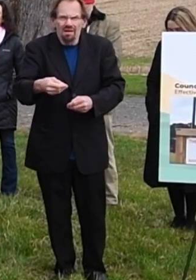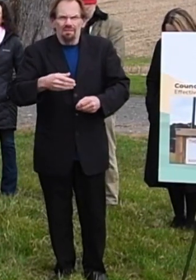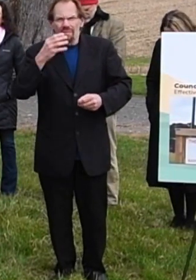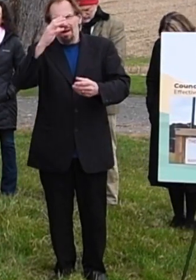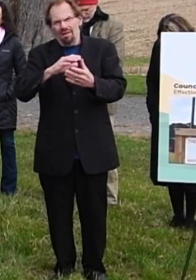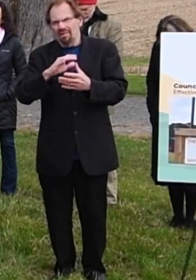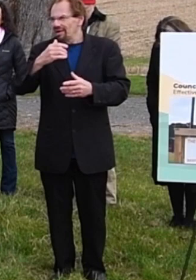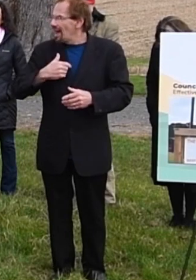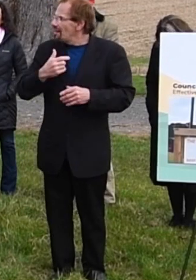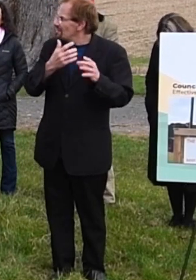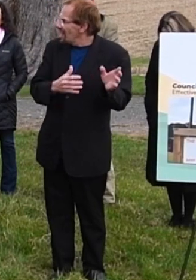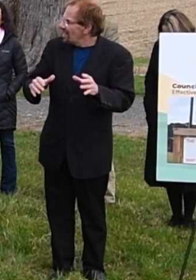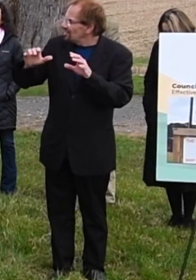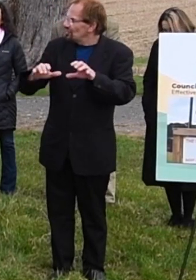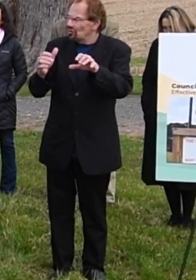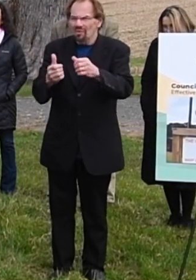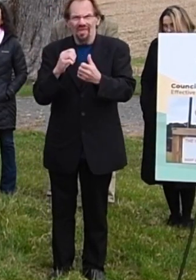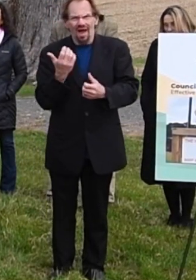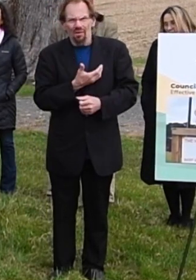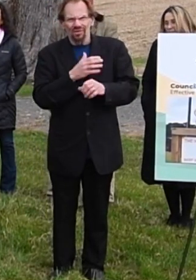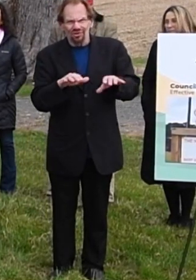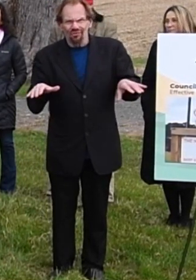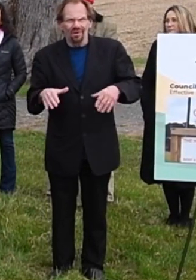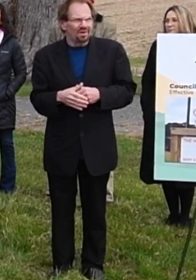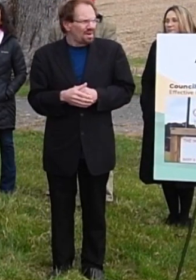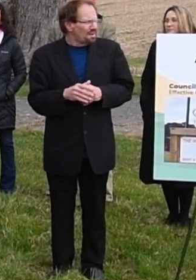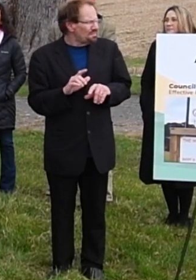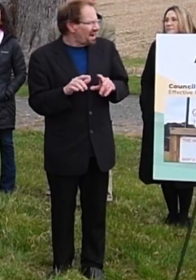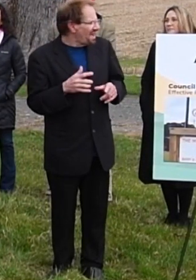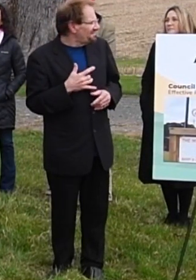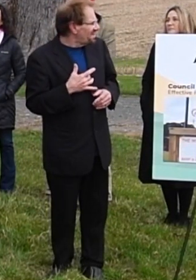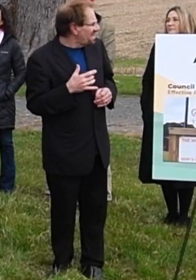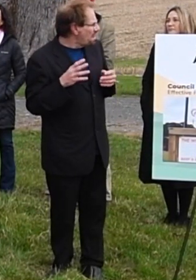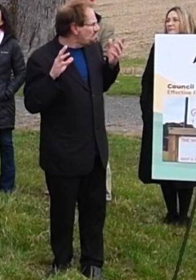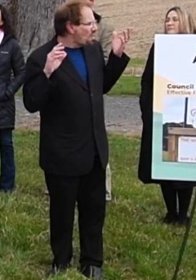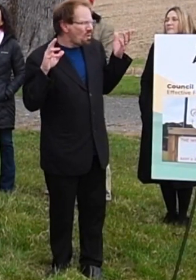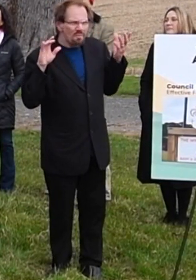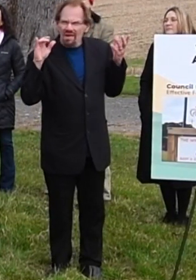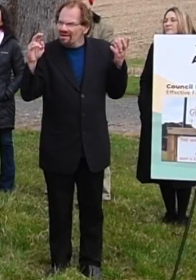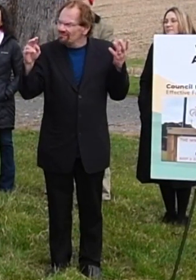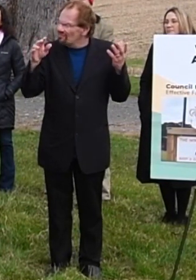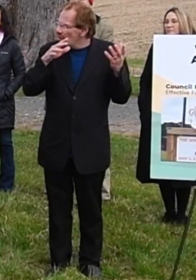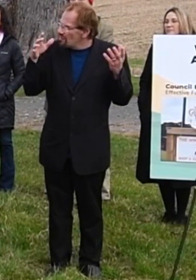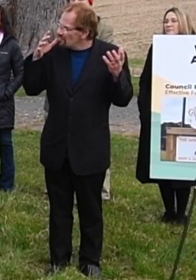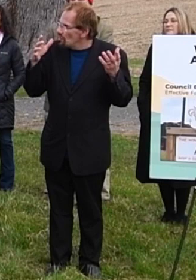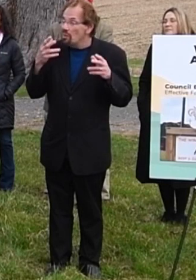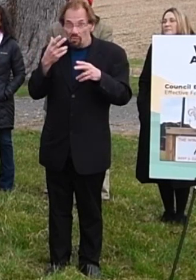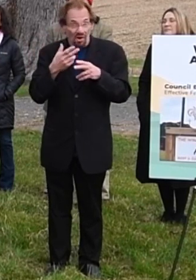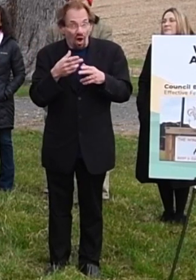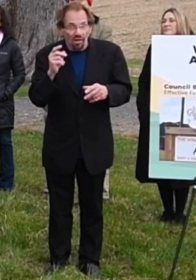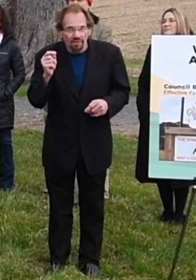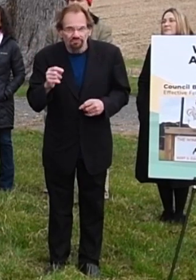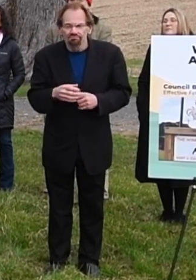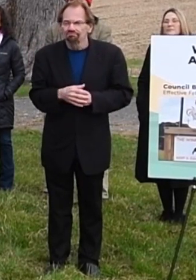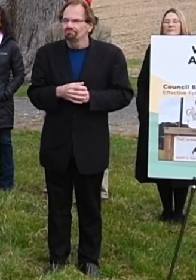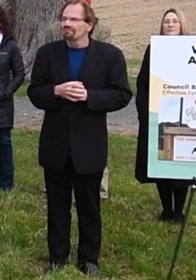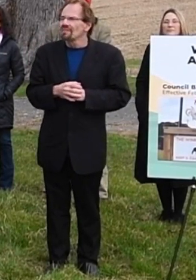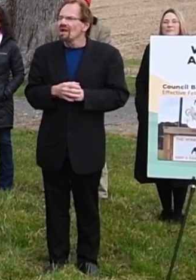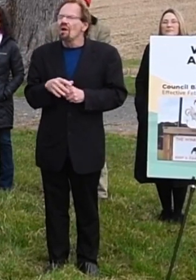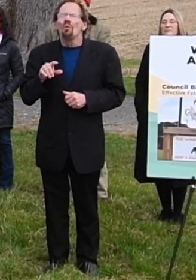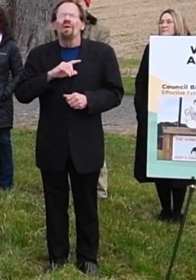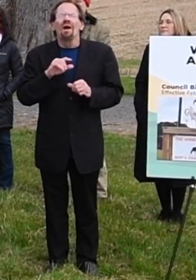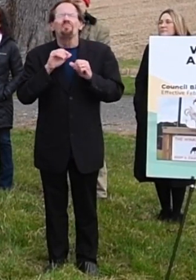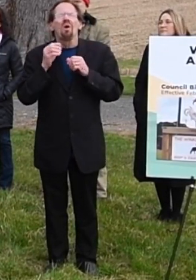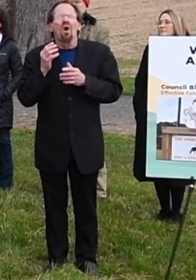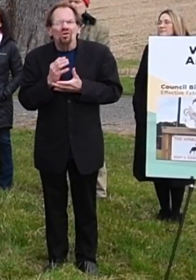plan to do that with our children, but I feel here at the Bowman farm, is what we call this farm, we are partially continuing